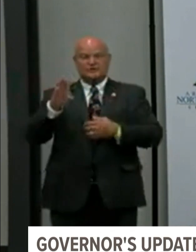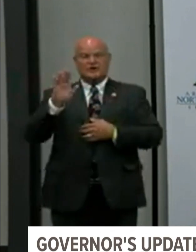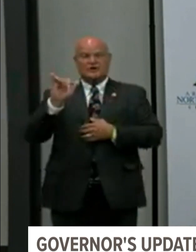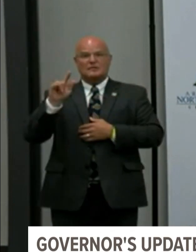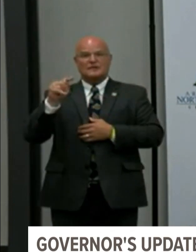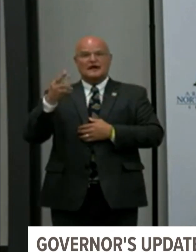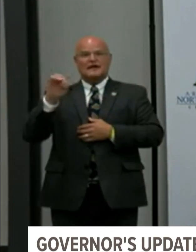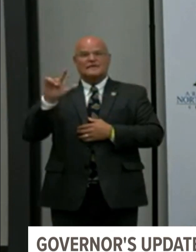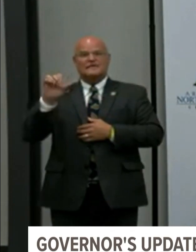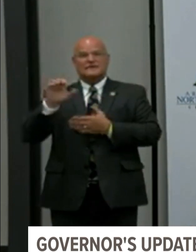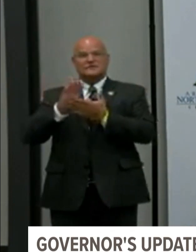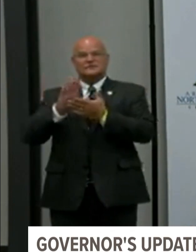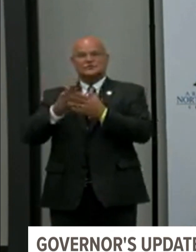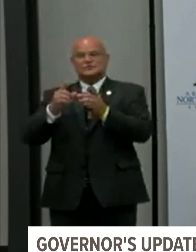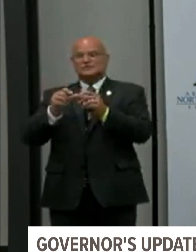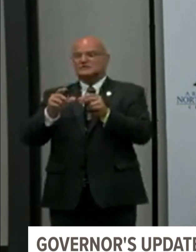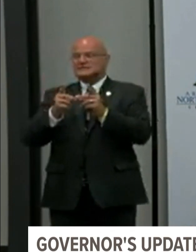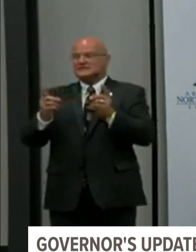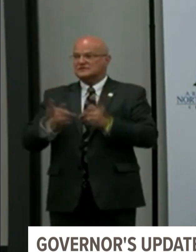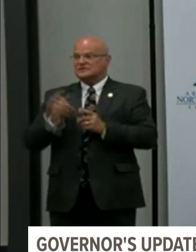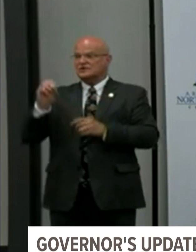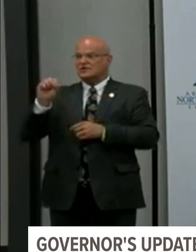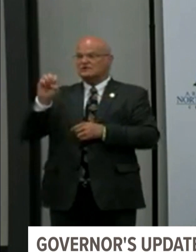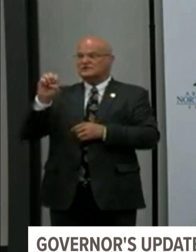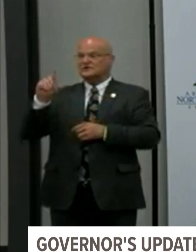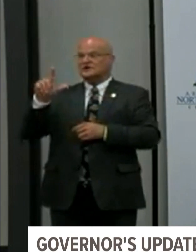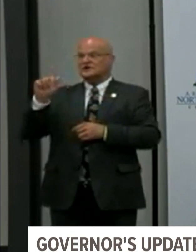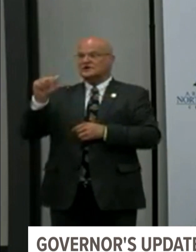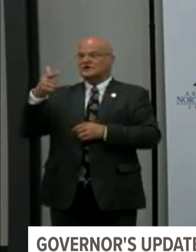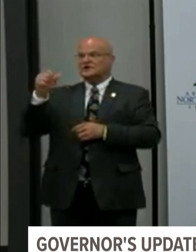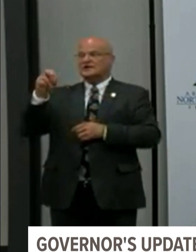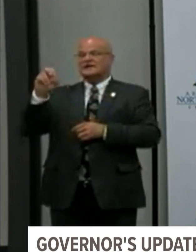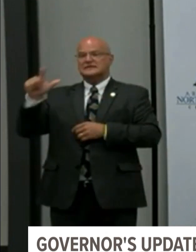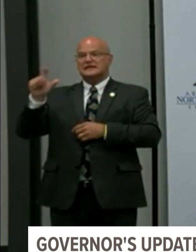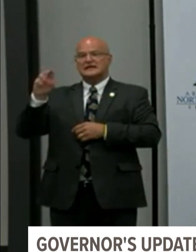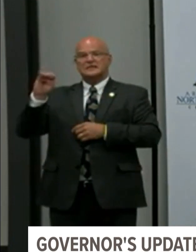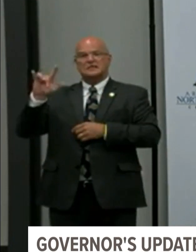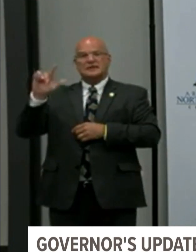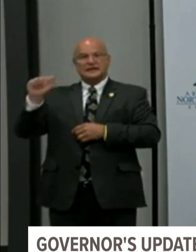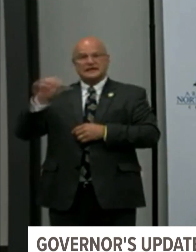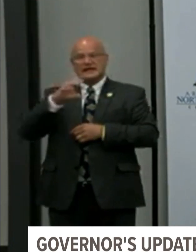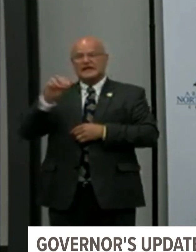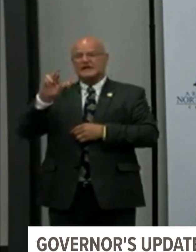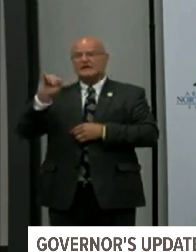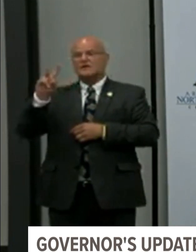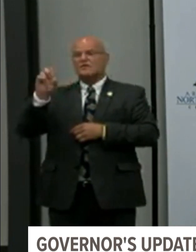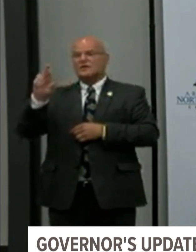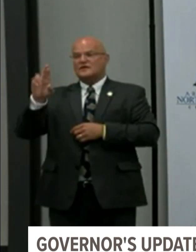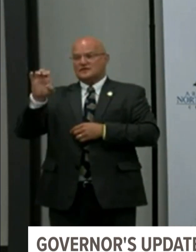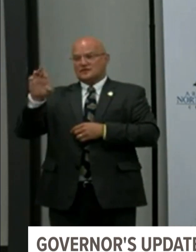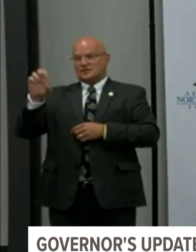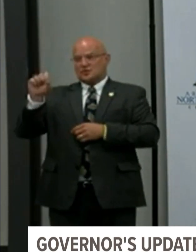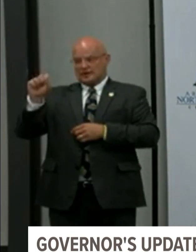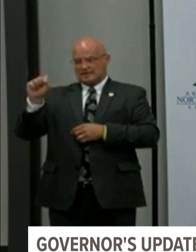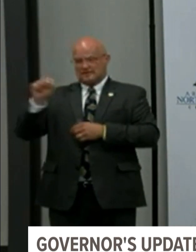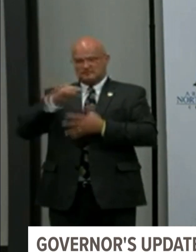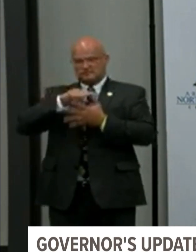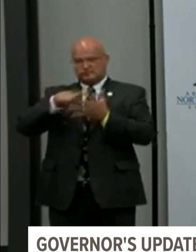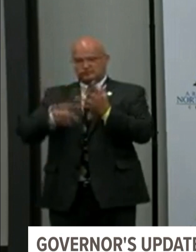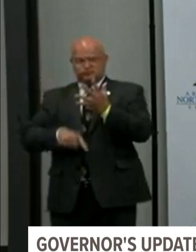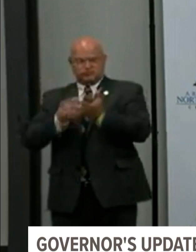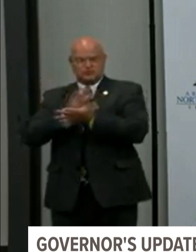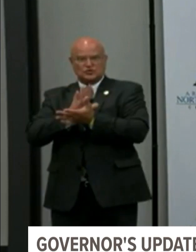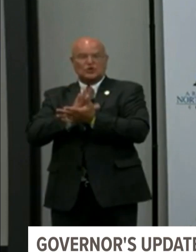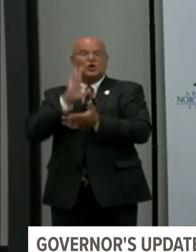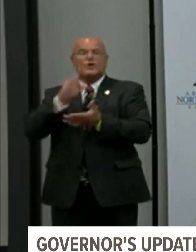School District, Armorel, Osceola, Gosnell, Manila, and Rivercrest. And so those should